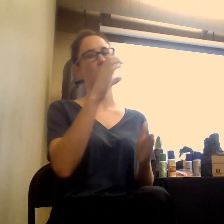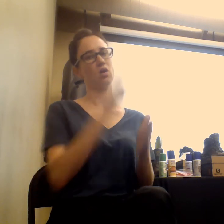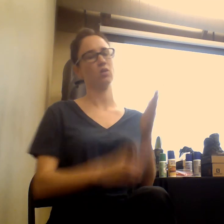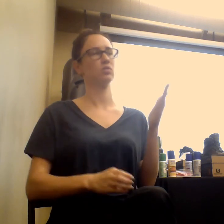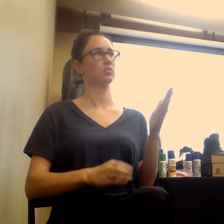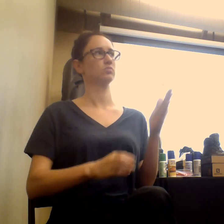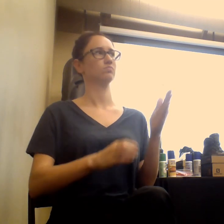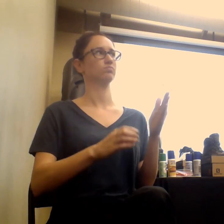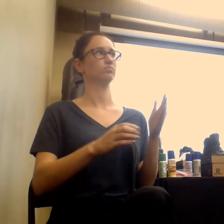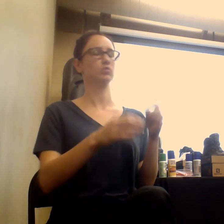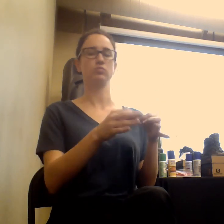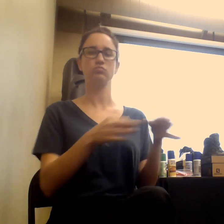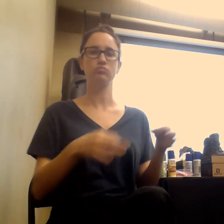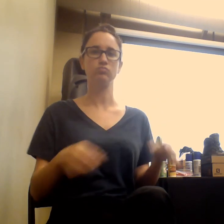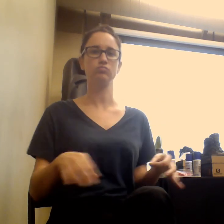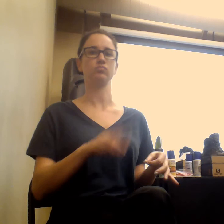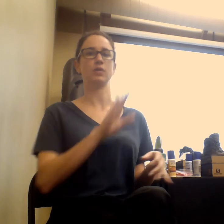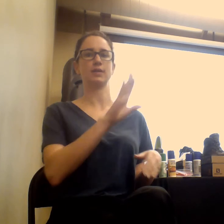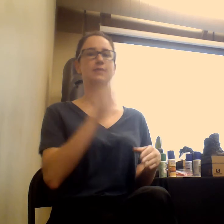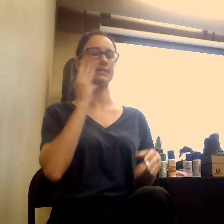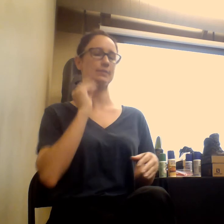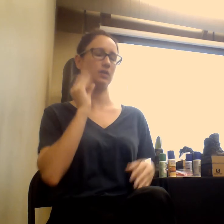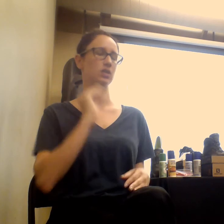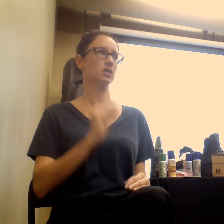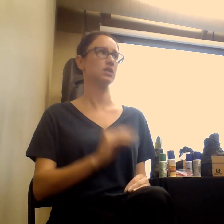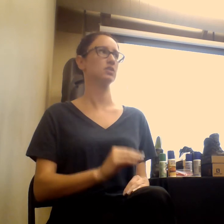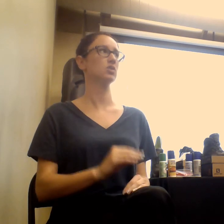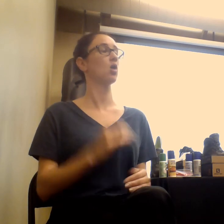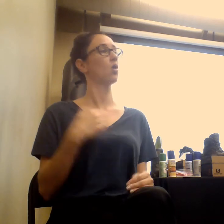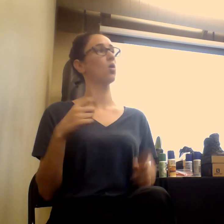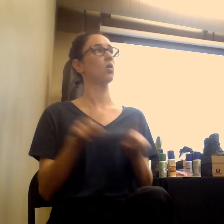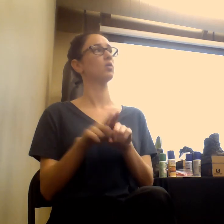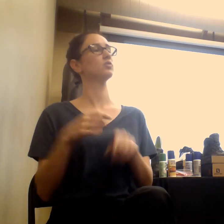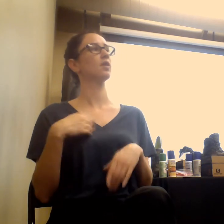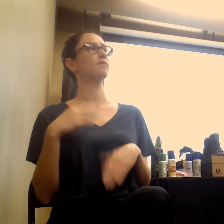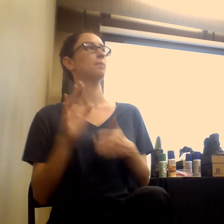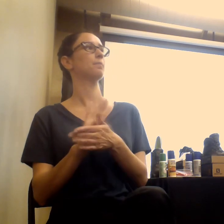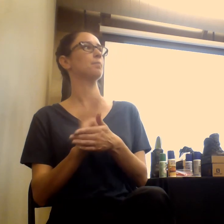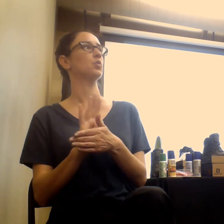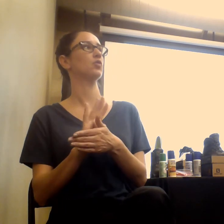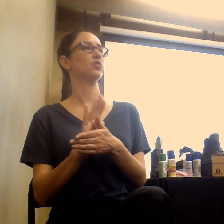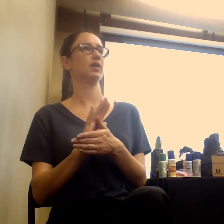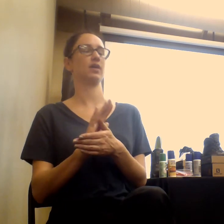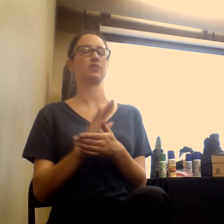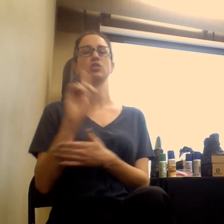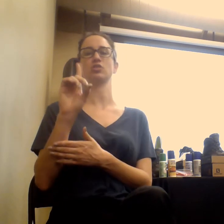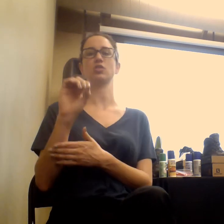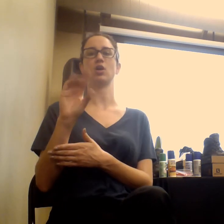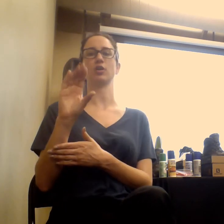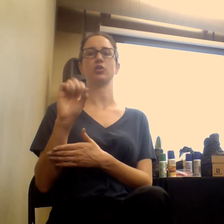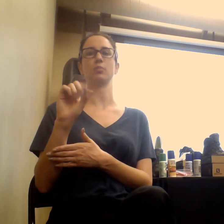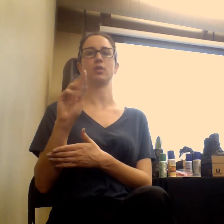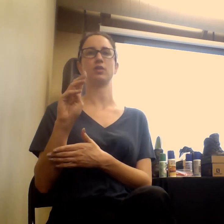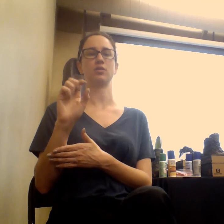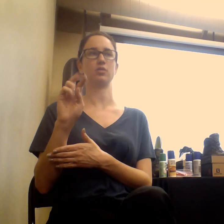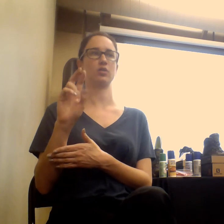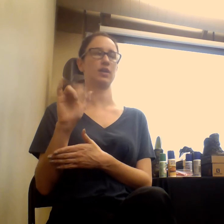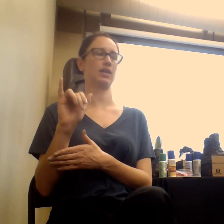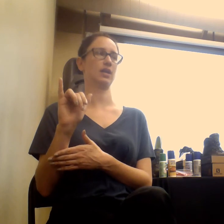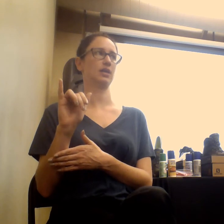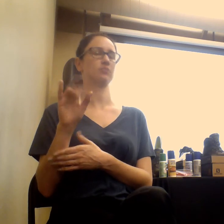it, but during the movie that they were filming this documentary as he's actually climbing, I looked and one